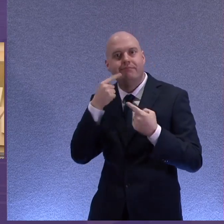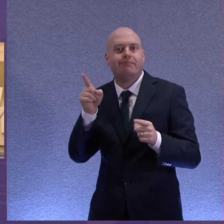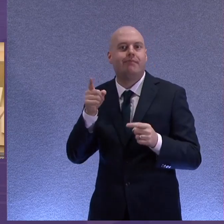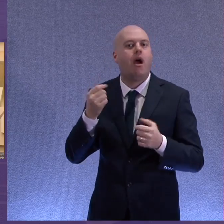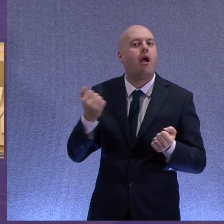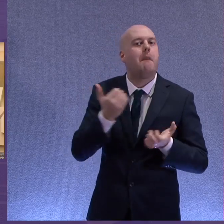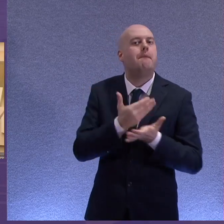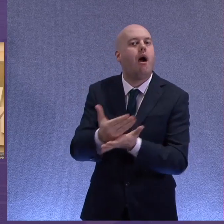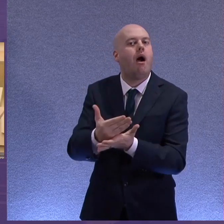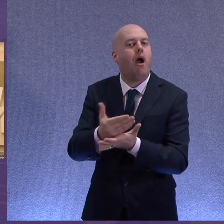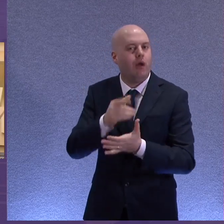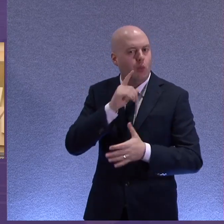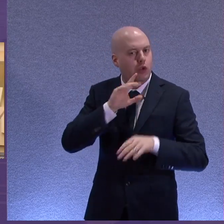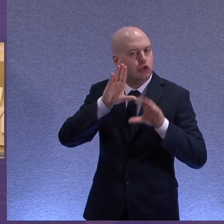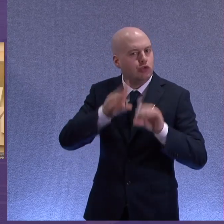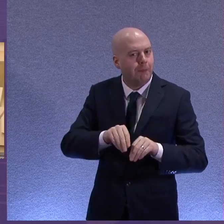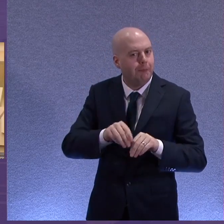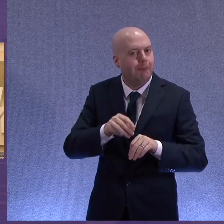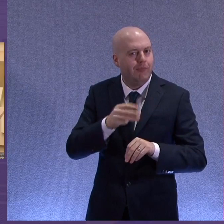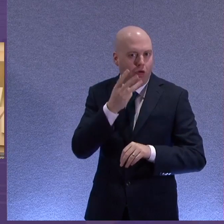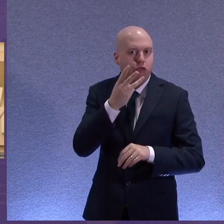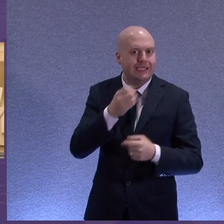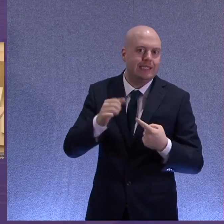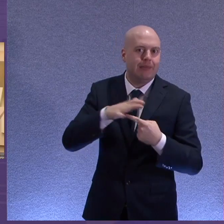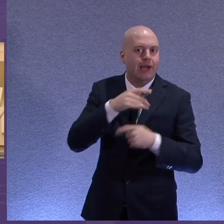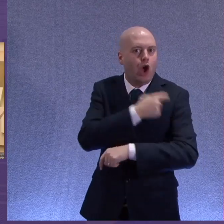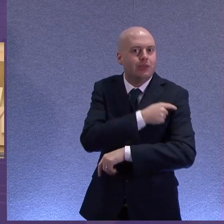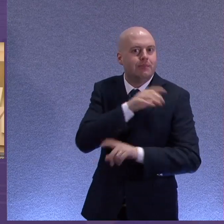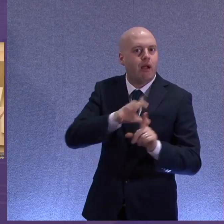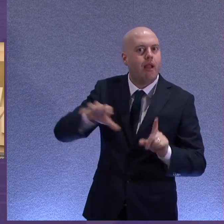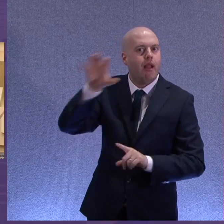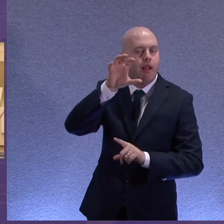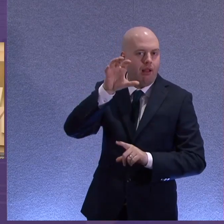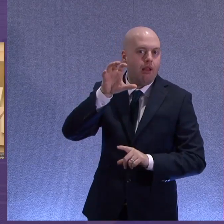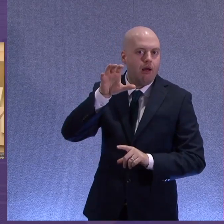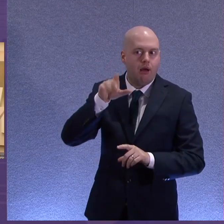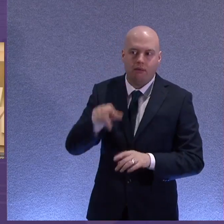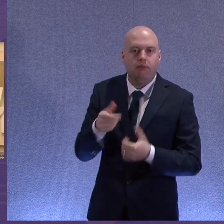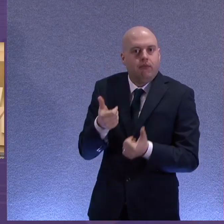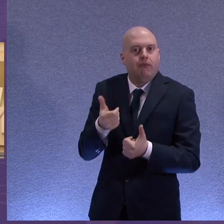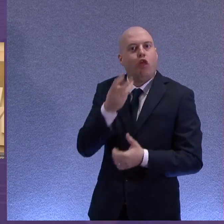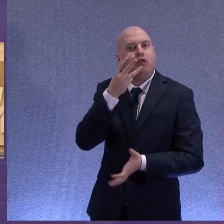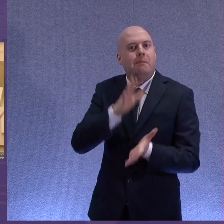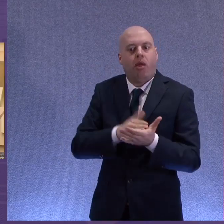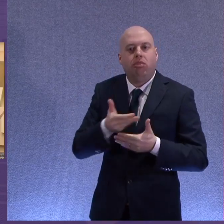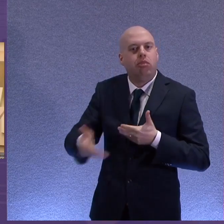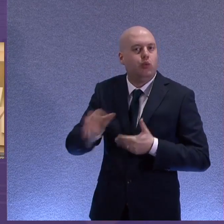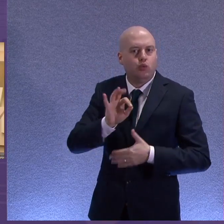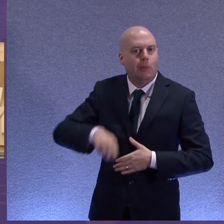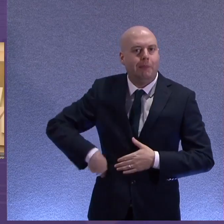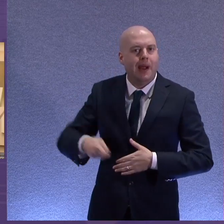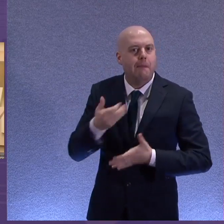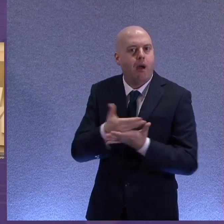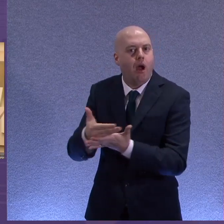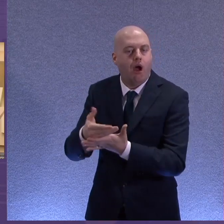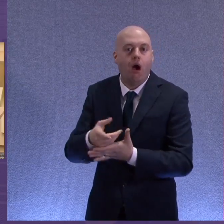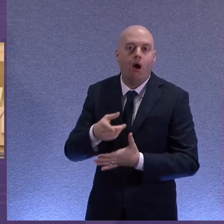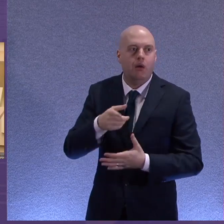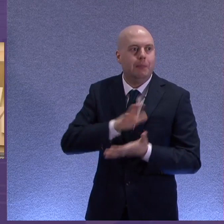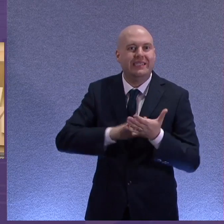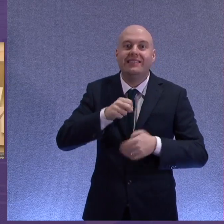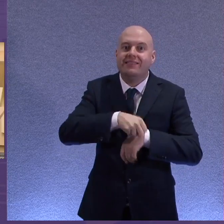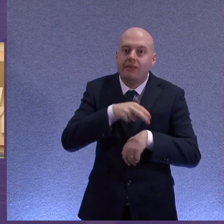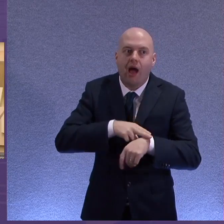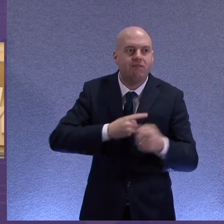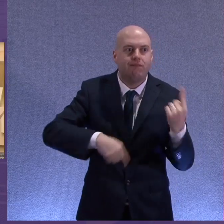been issues, I understand, but we are working hard to resolve around the distribution of protective equipment, and these are just